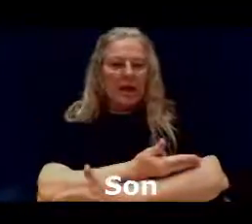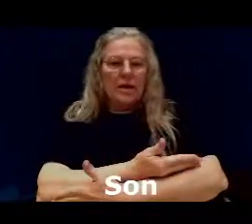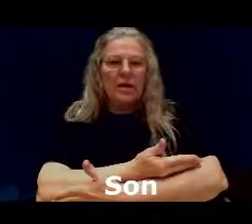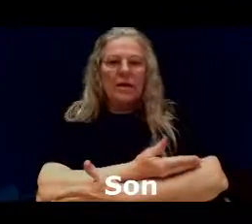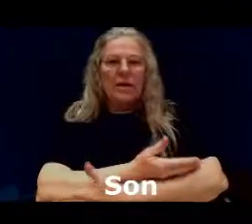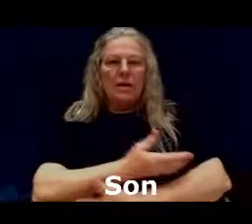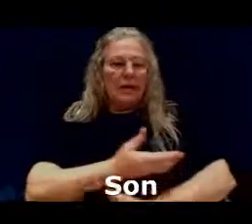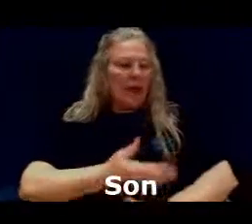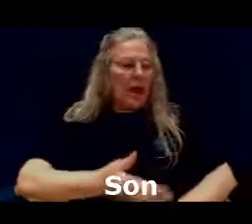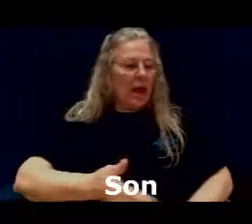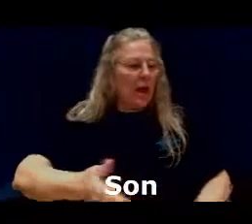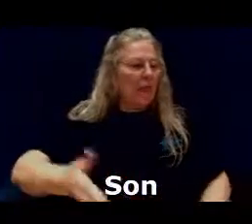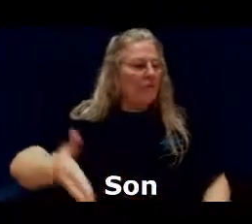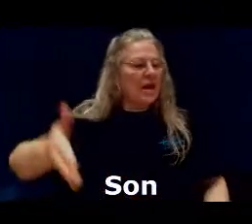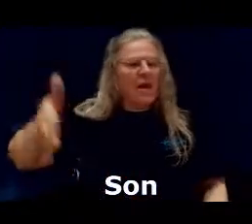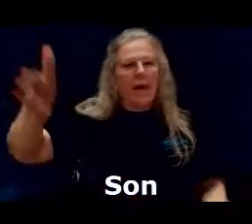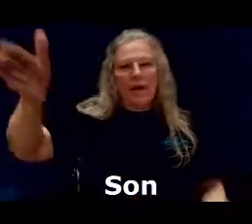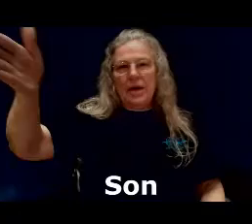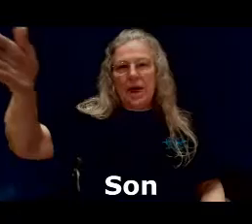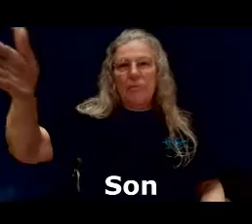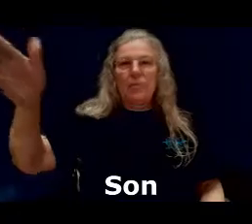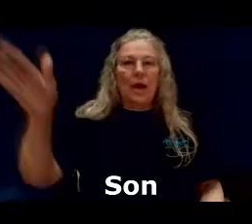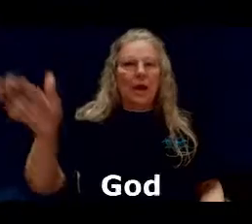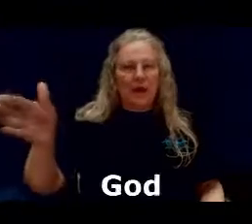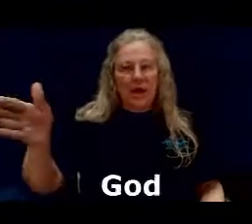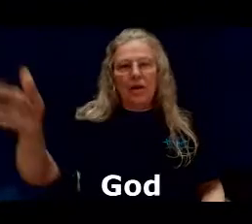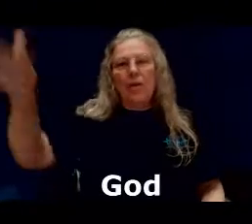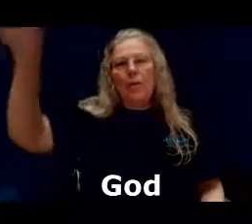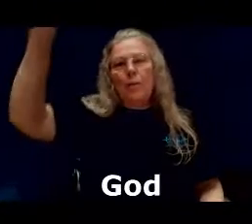Son of God. Now, again,